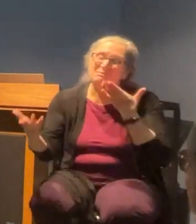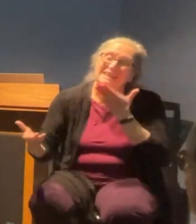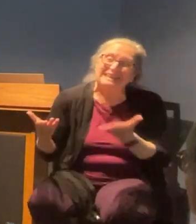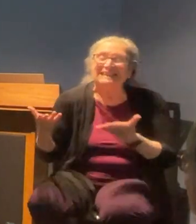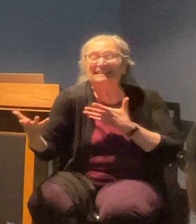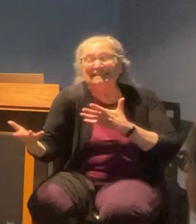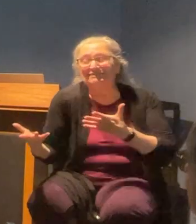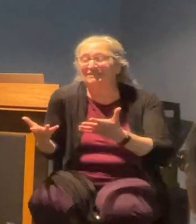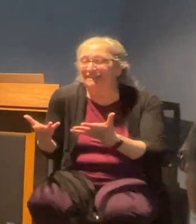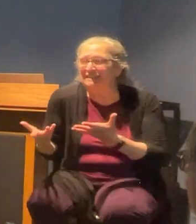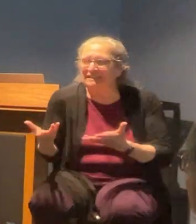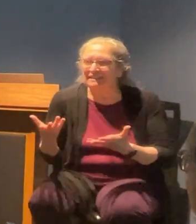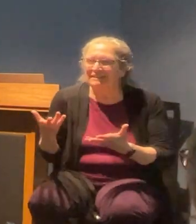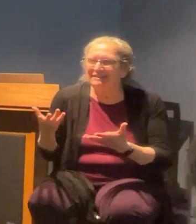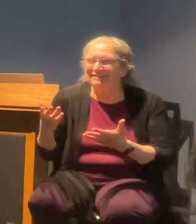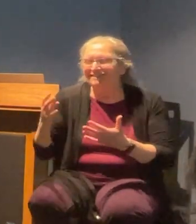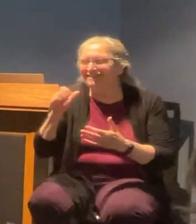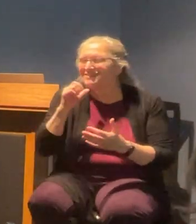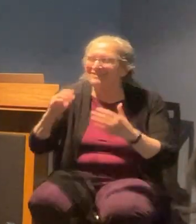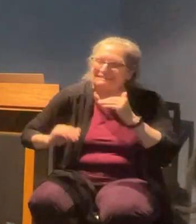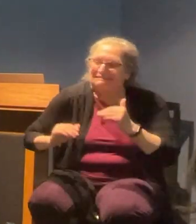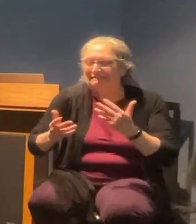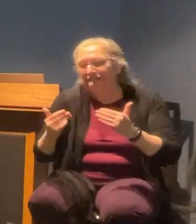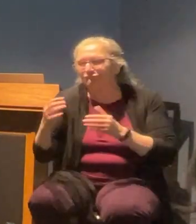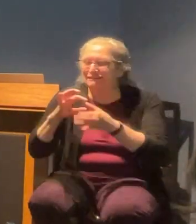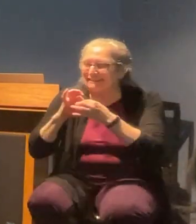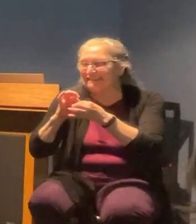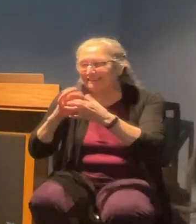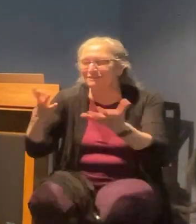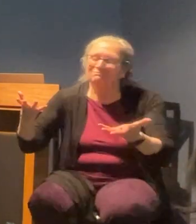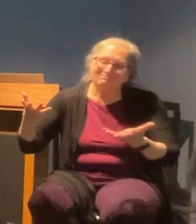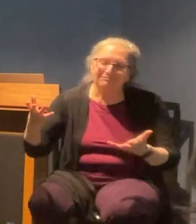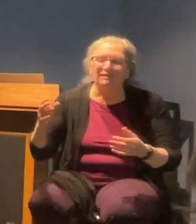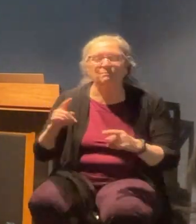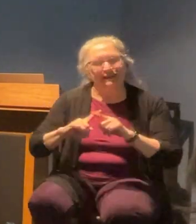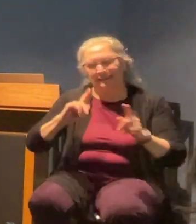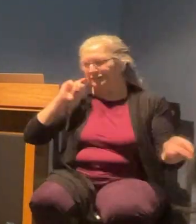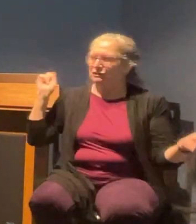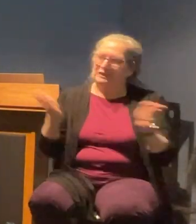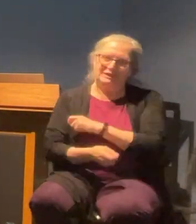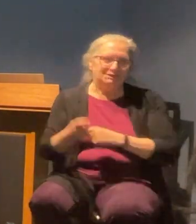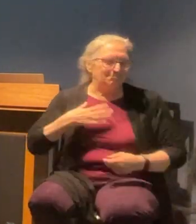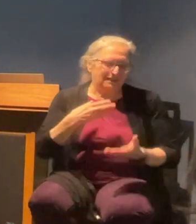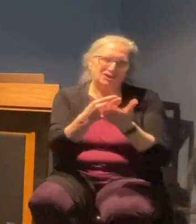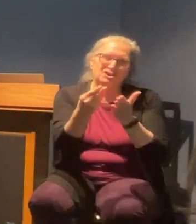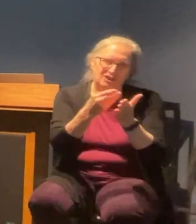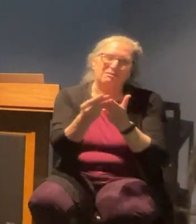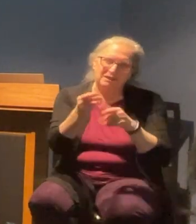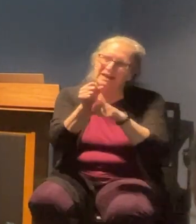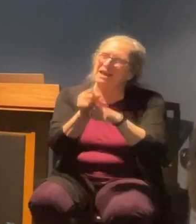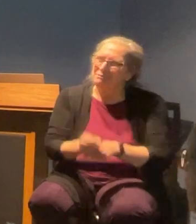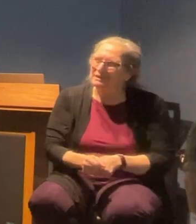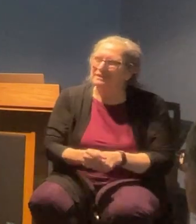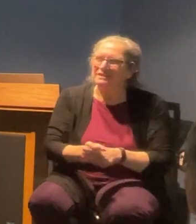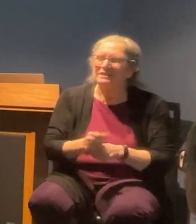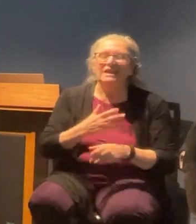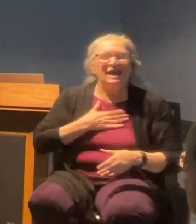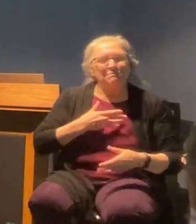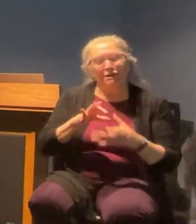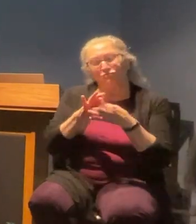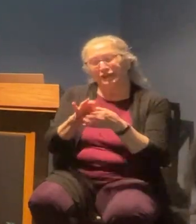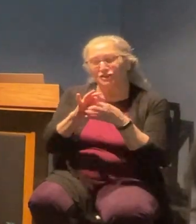like some more compassion, but yeah, absolutely, it definitely changed my shopping habits and the way my